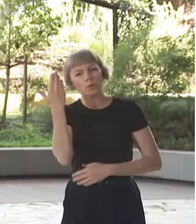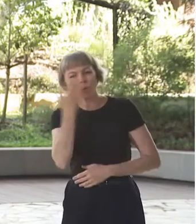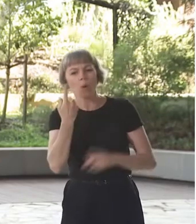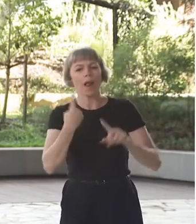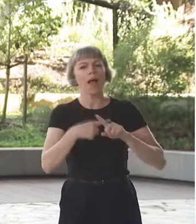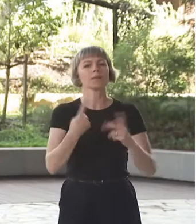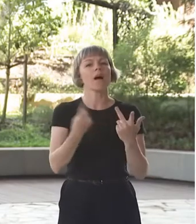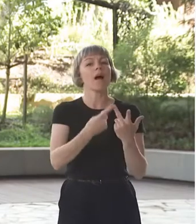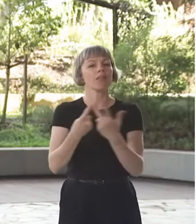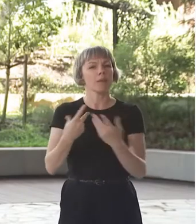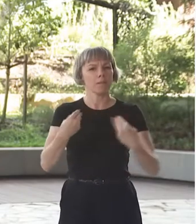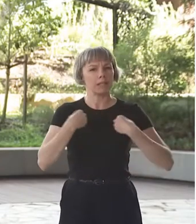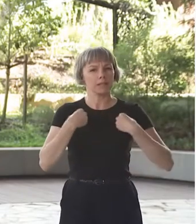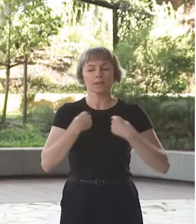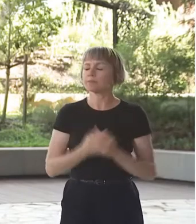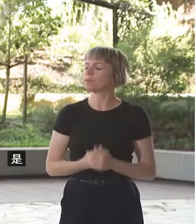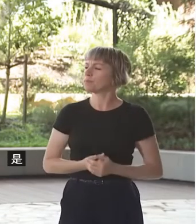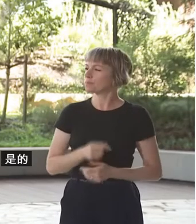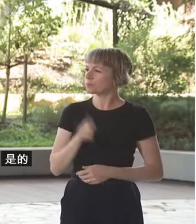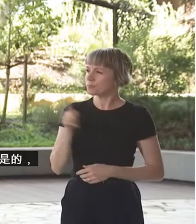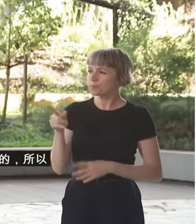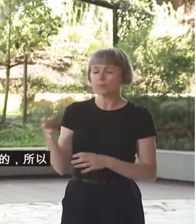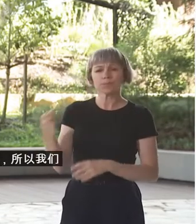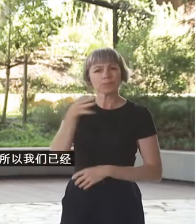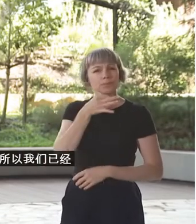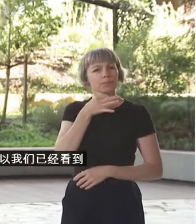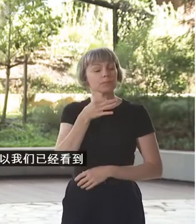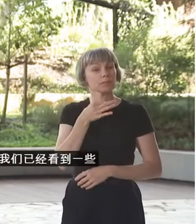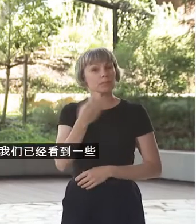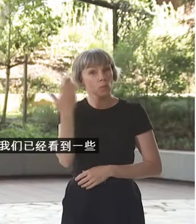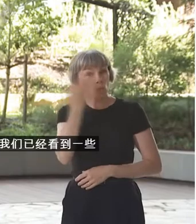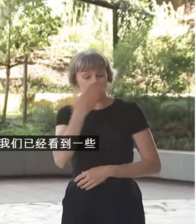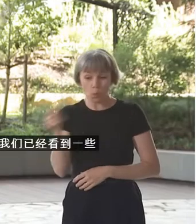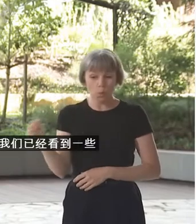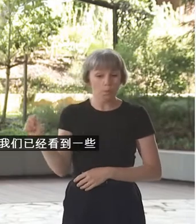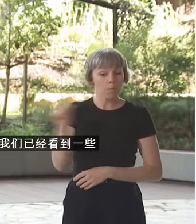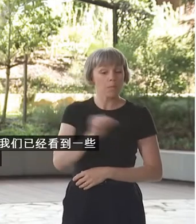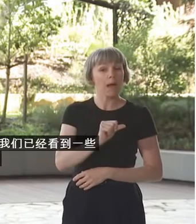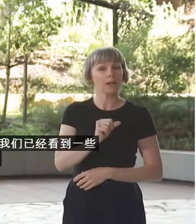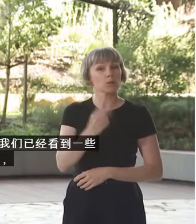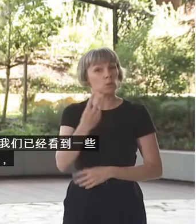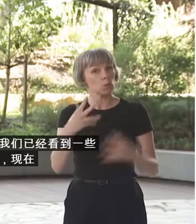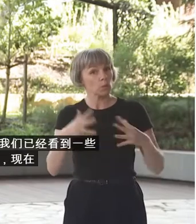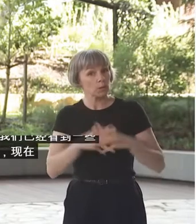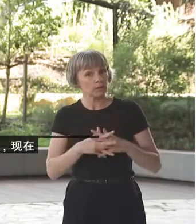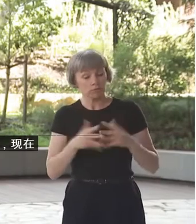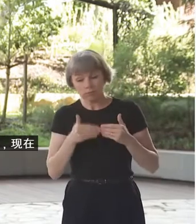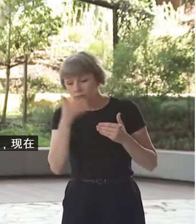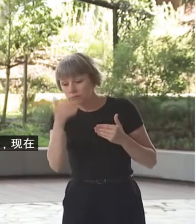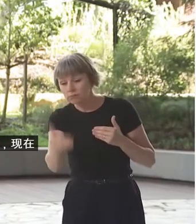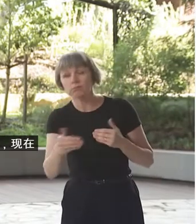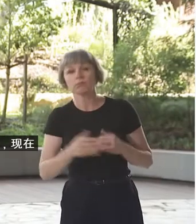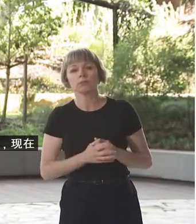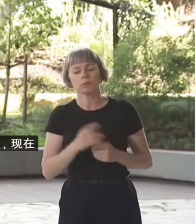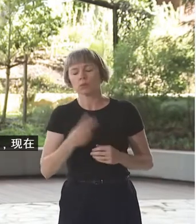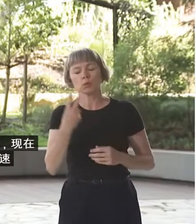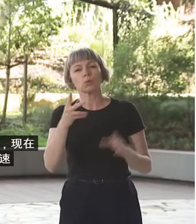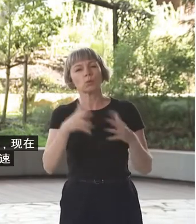goes back to 2 weeks, will they arrive on time? Yeah, so we're already seeing a number that have already arrived, and there's a number